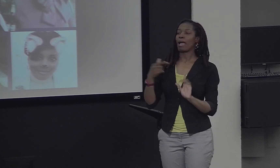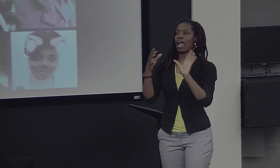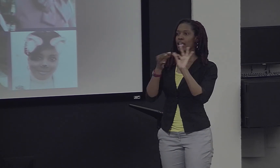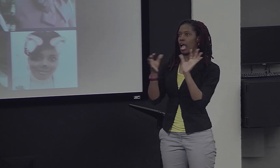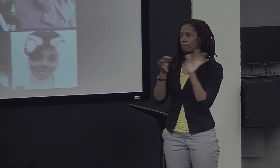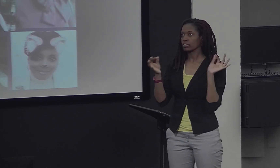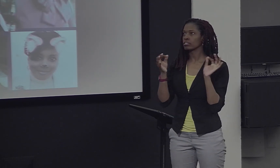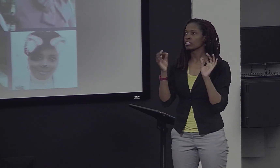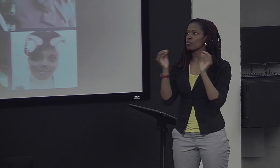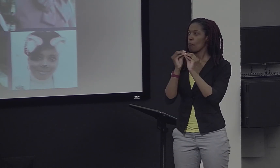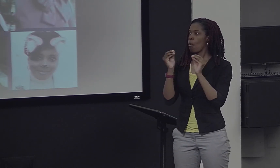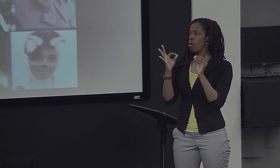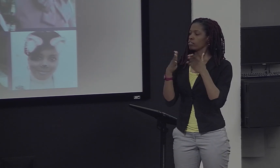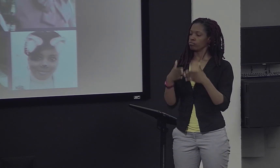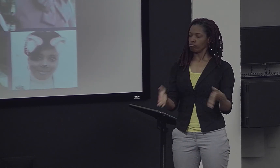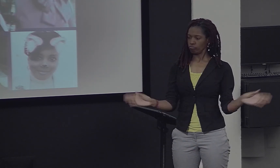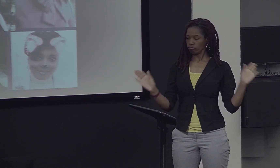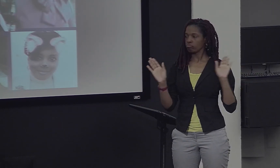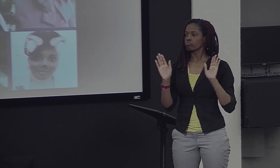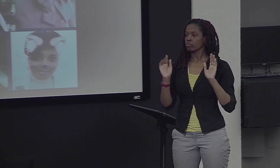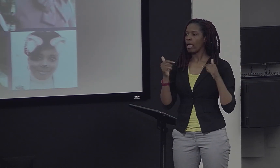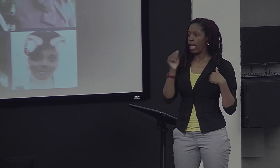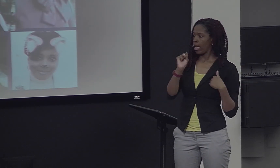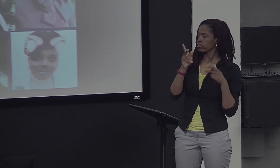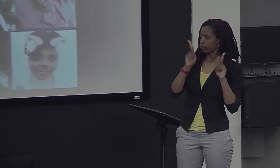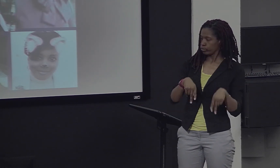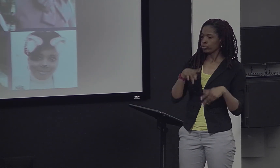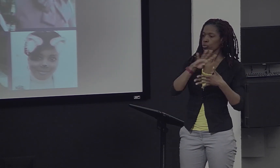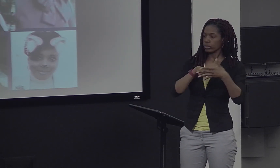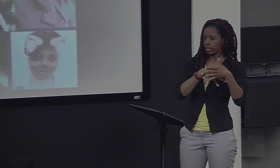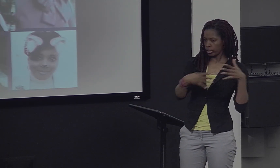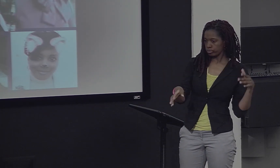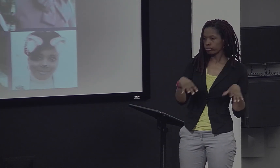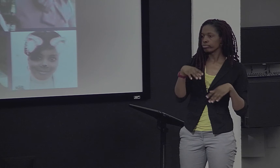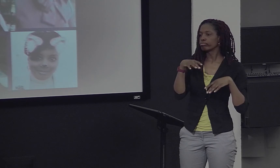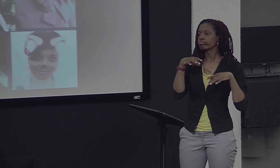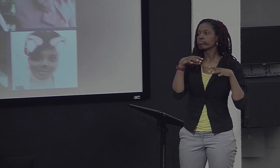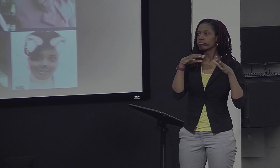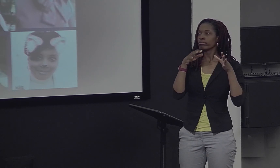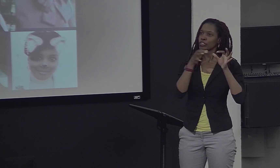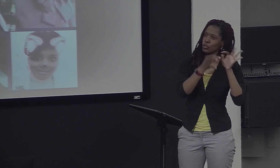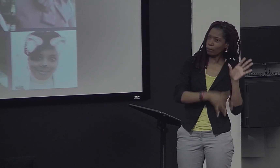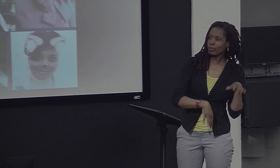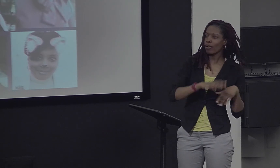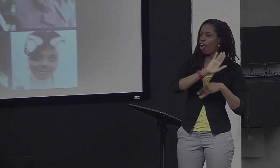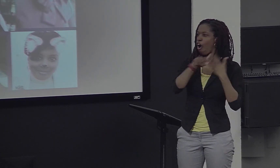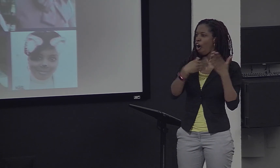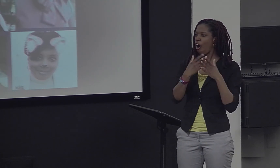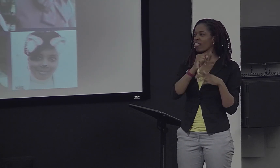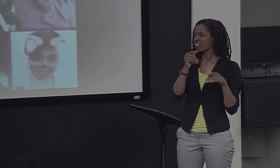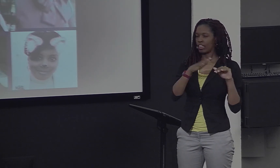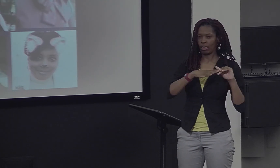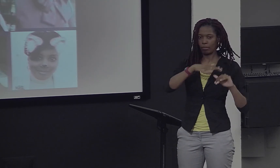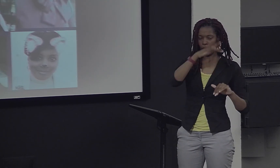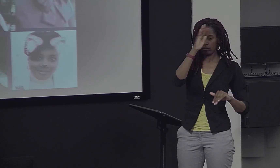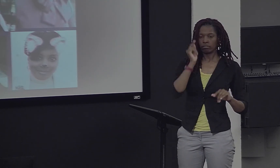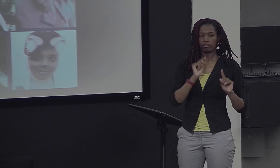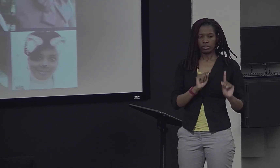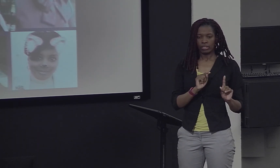you can catch up as well. My comments are more broad as a person who schedules interpreters and all